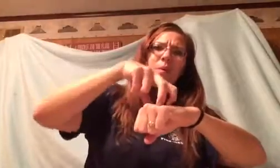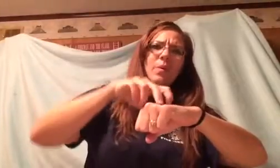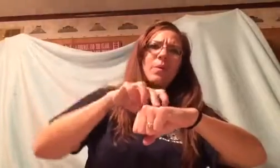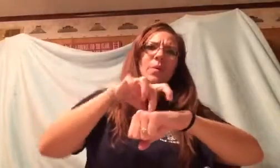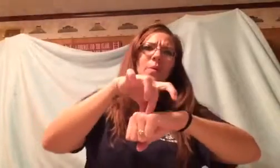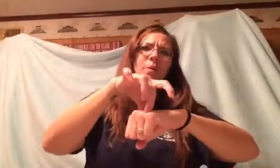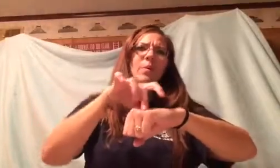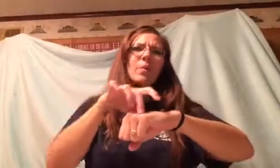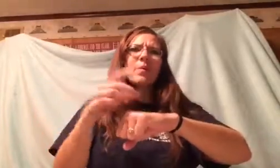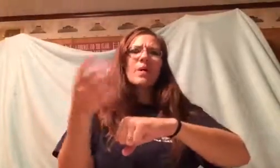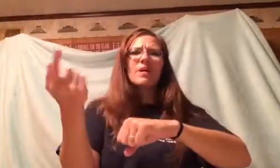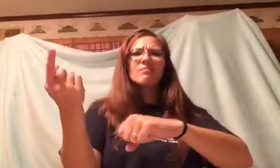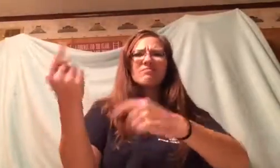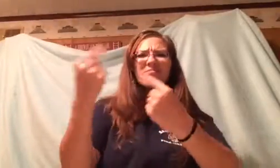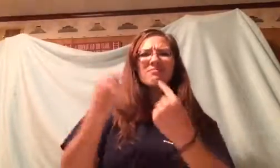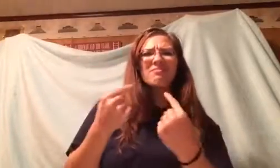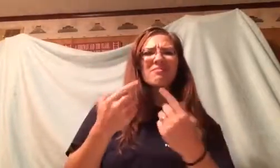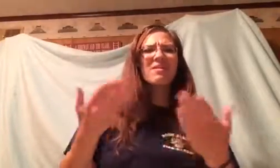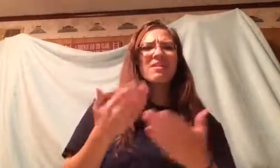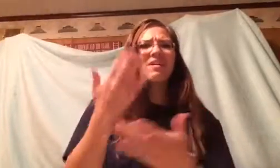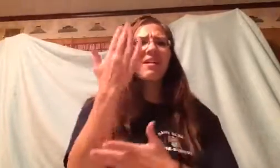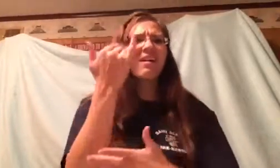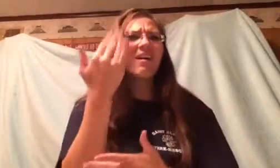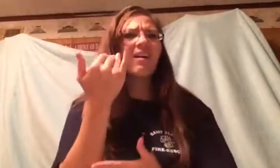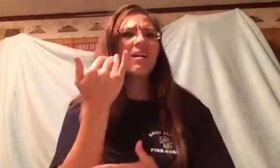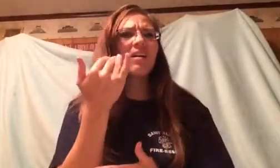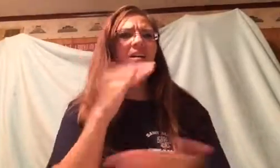And come for sinful men to die